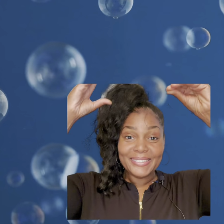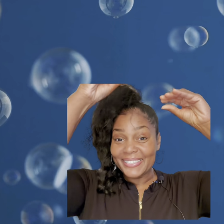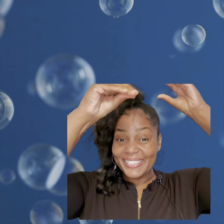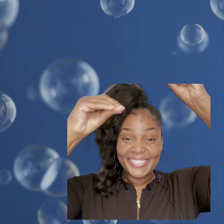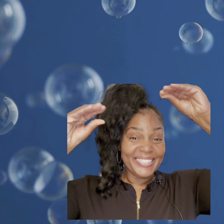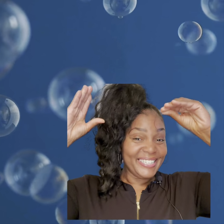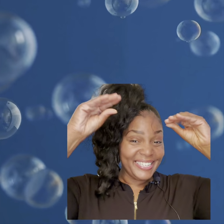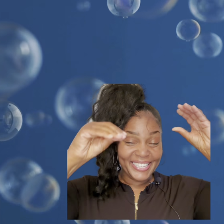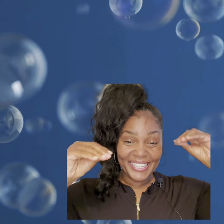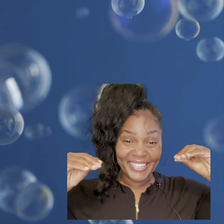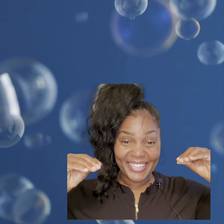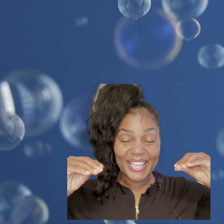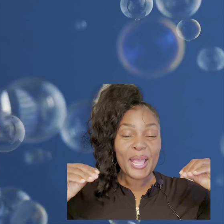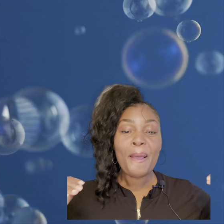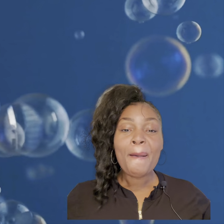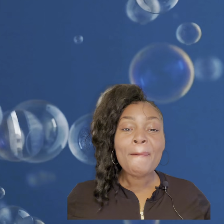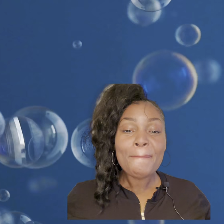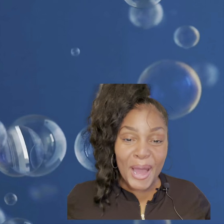Bubbles.